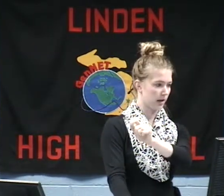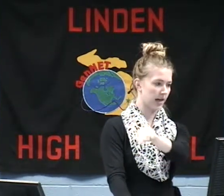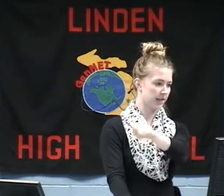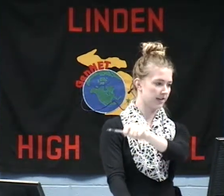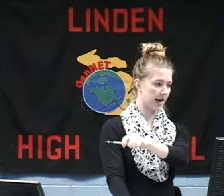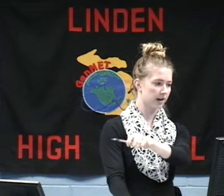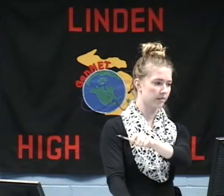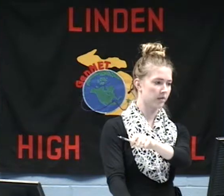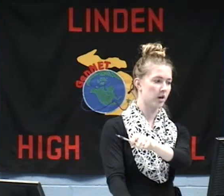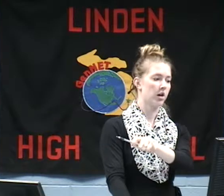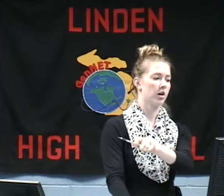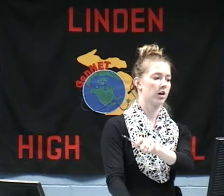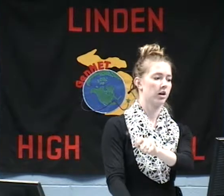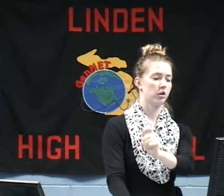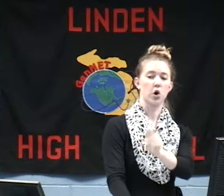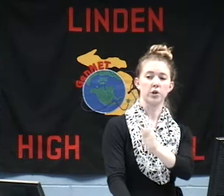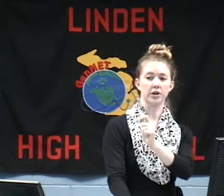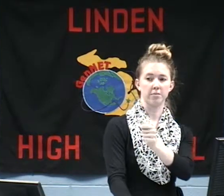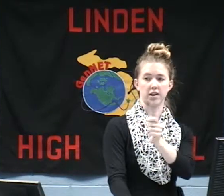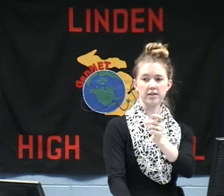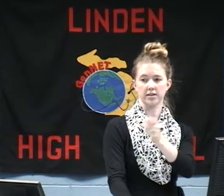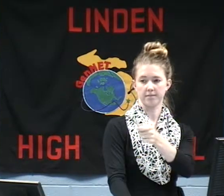Caitlin and Zach, cochlear implants.